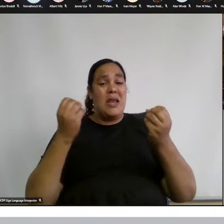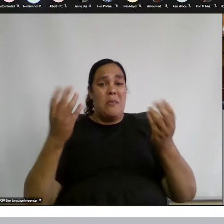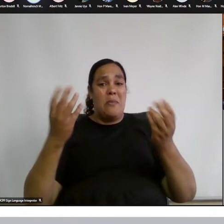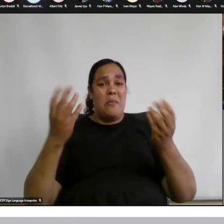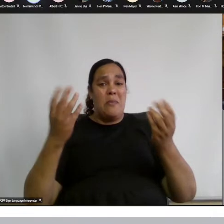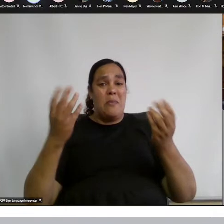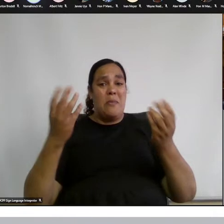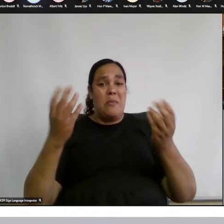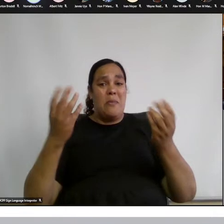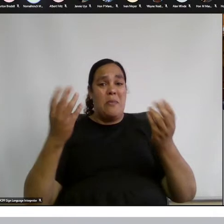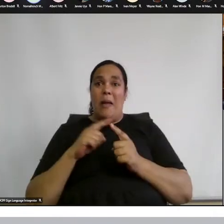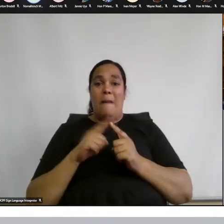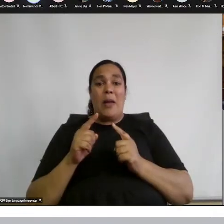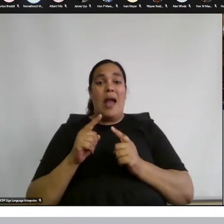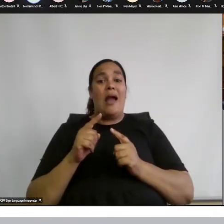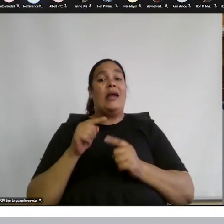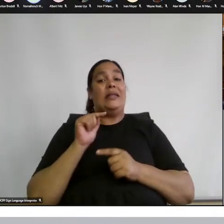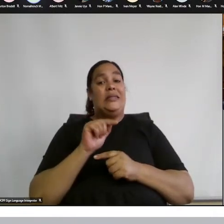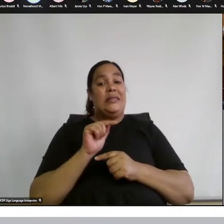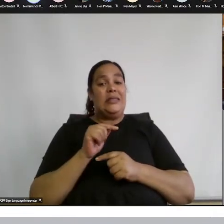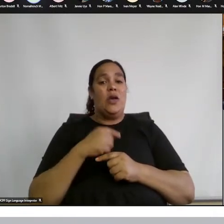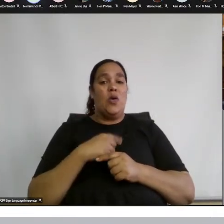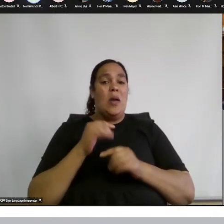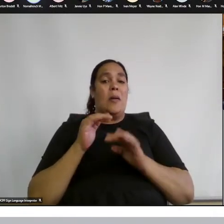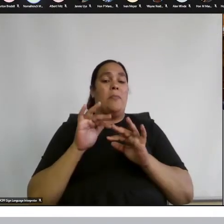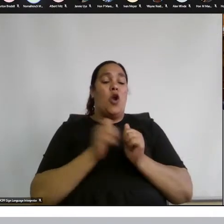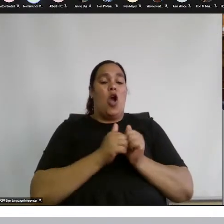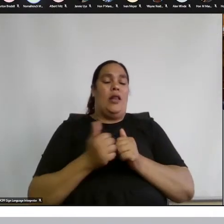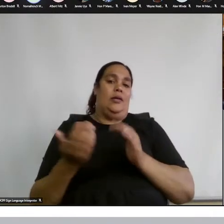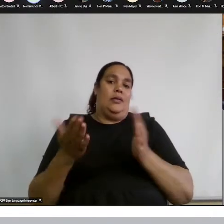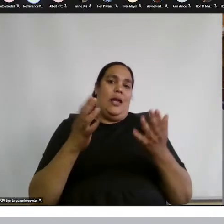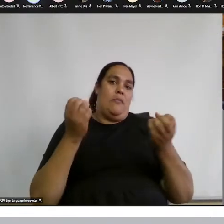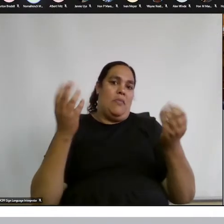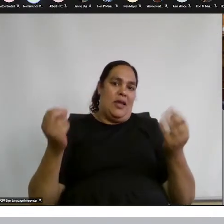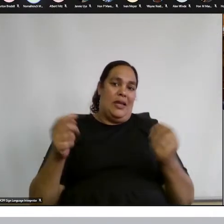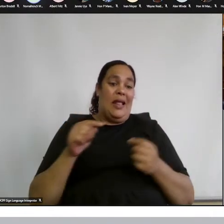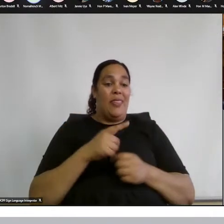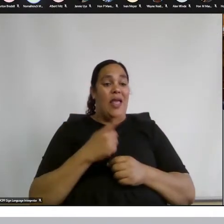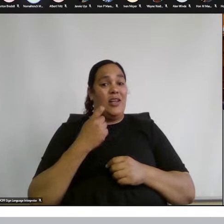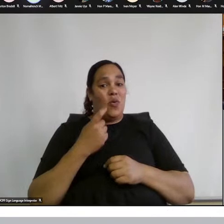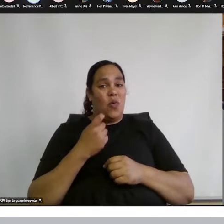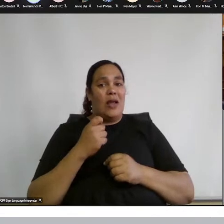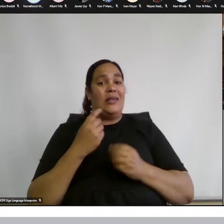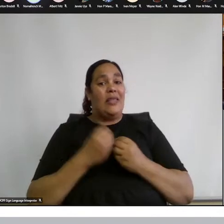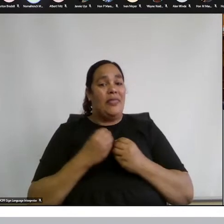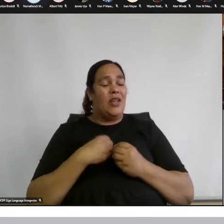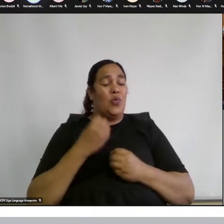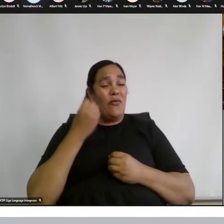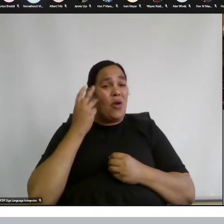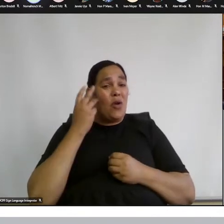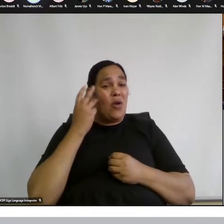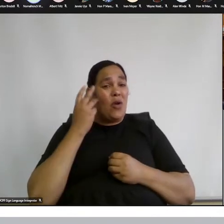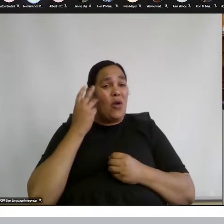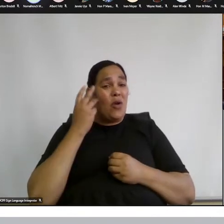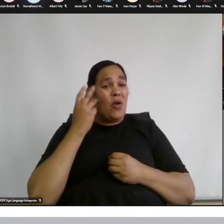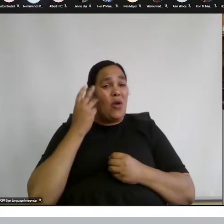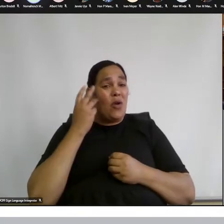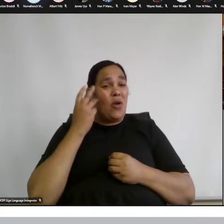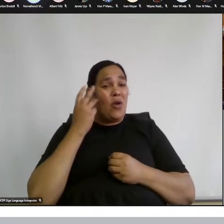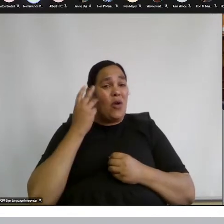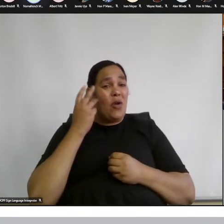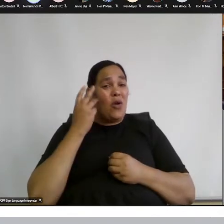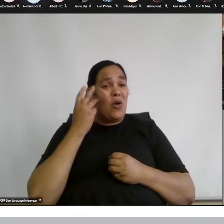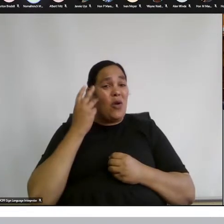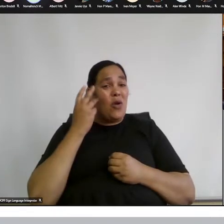recover, but the mere fact that we lost many colleagues, this one is one thing that we'll never forget. Not only about